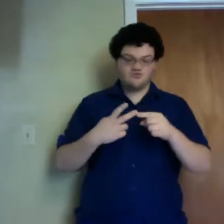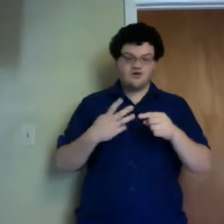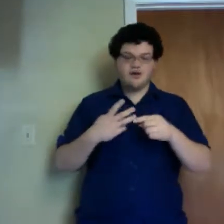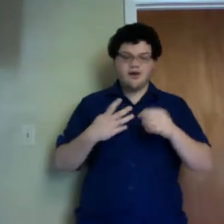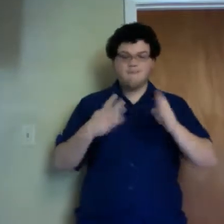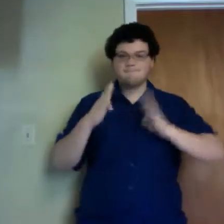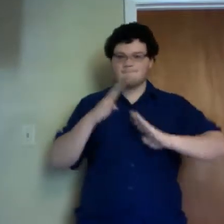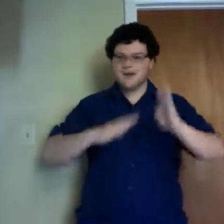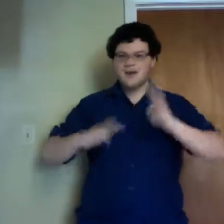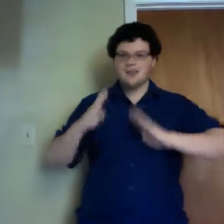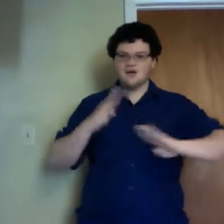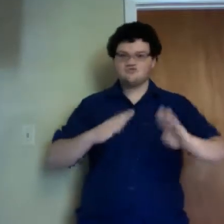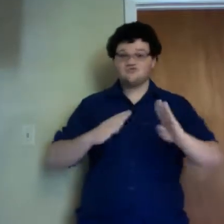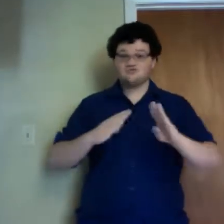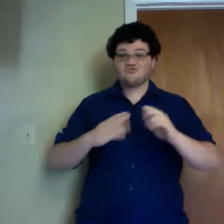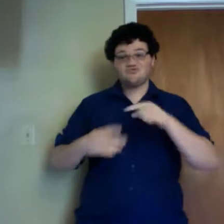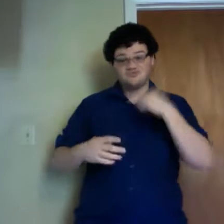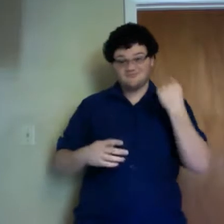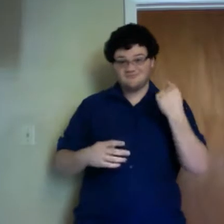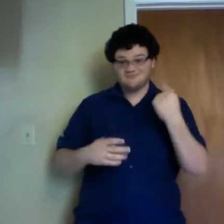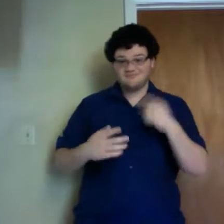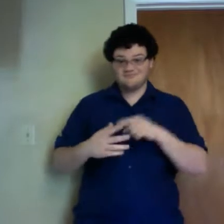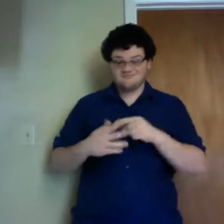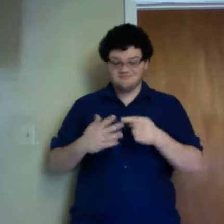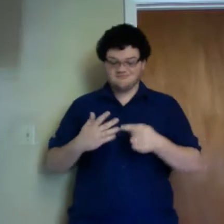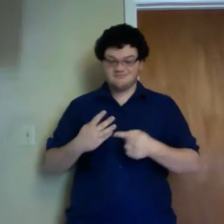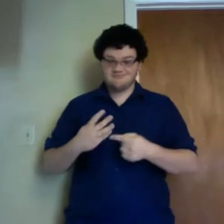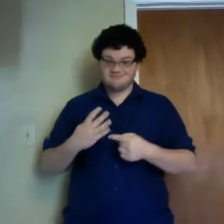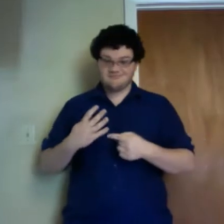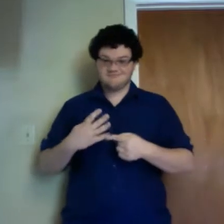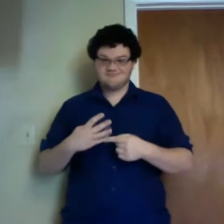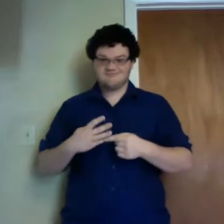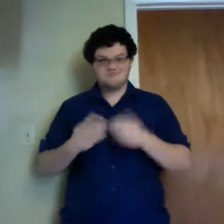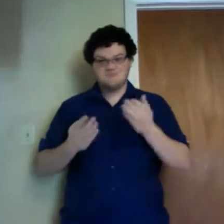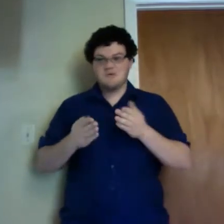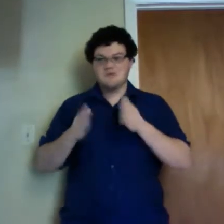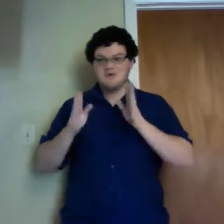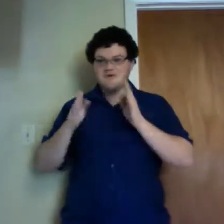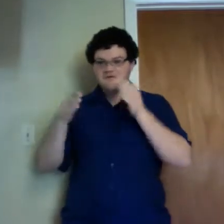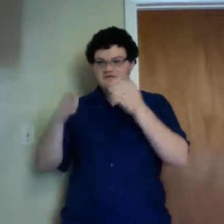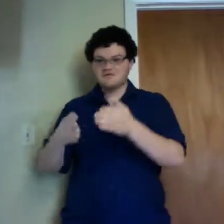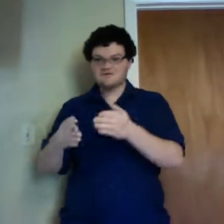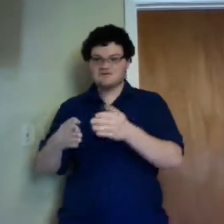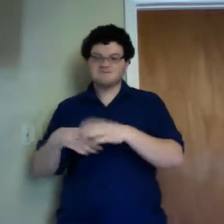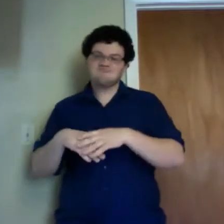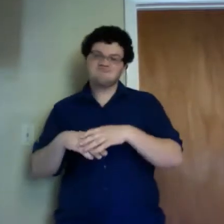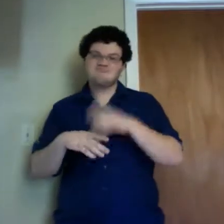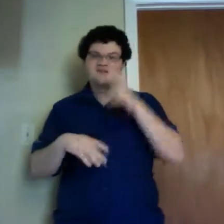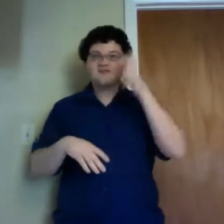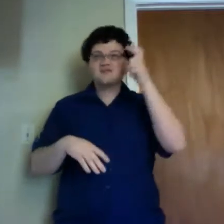apply. A more direct way to consider hazards is to look for scenarios that might occur. Some